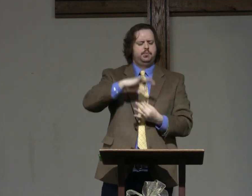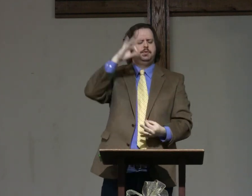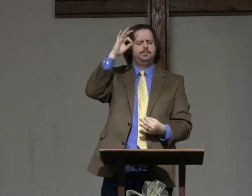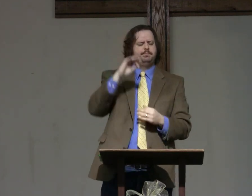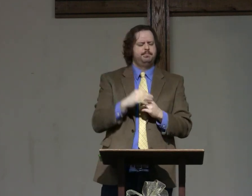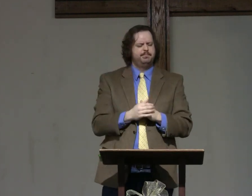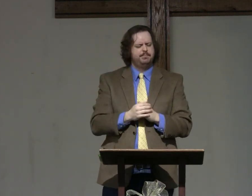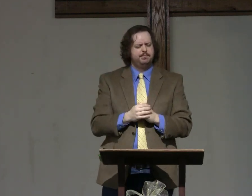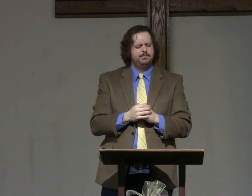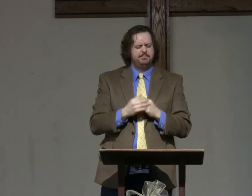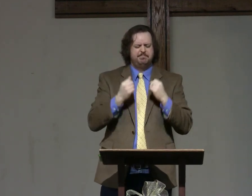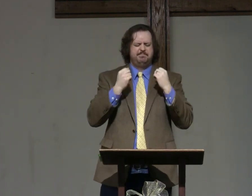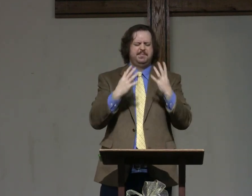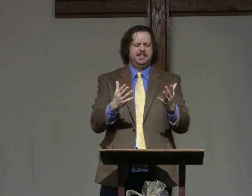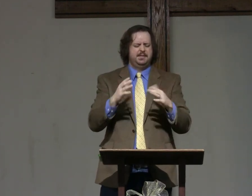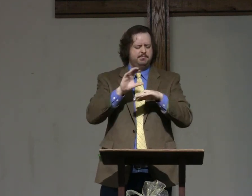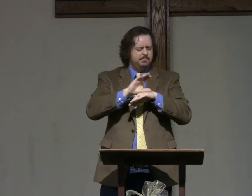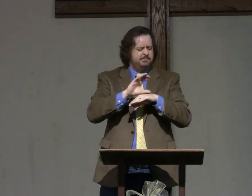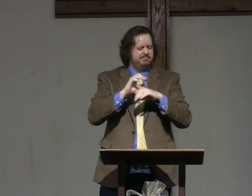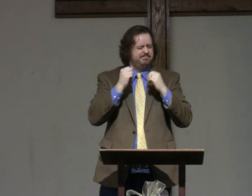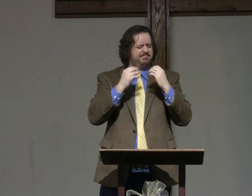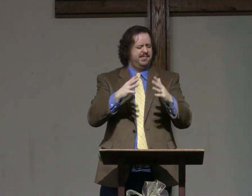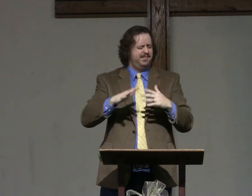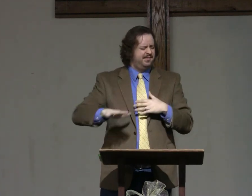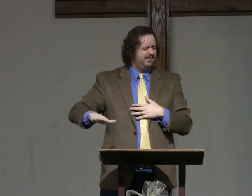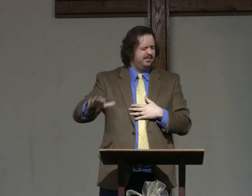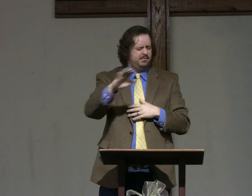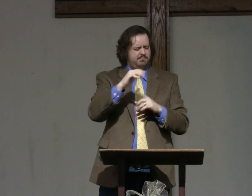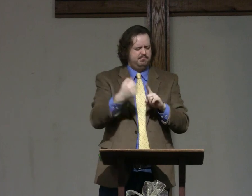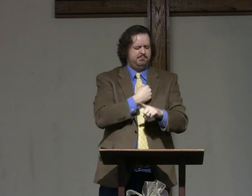so that we can be strong in spirit. Many churches